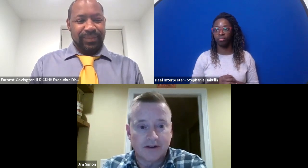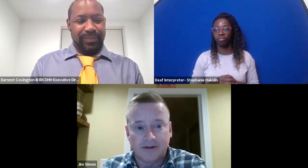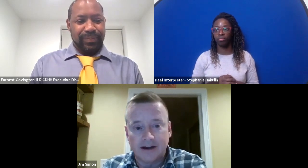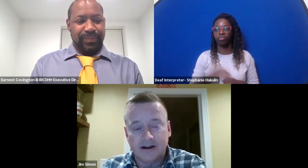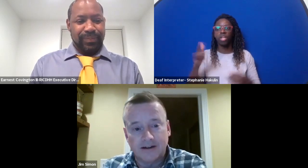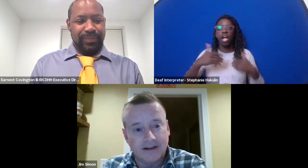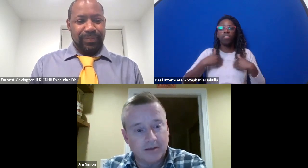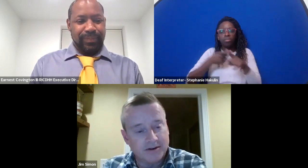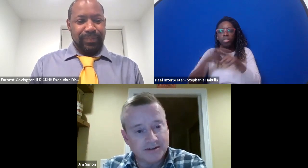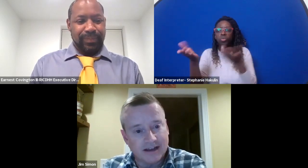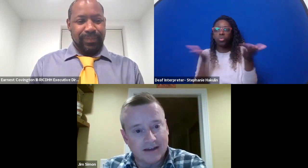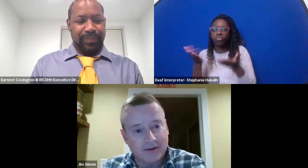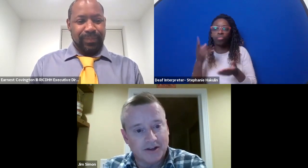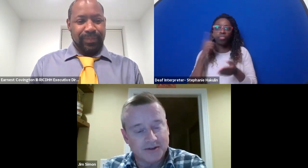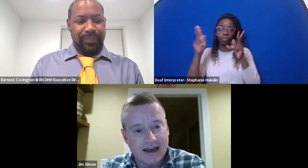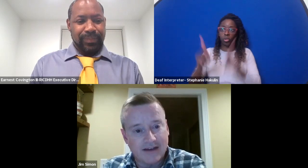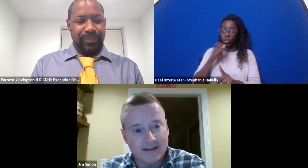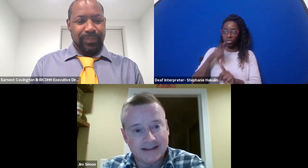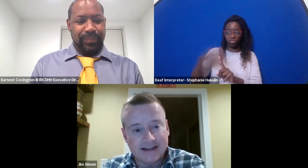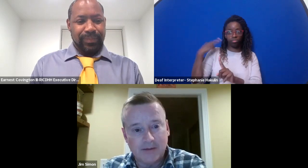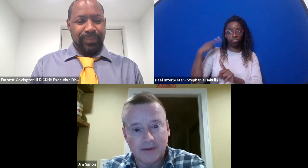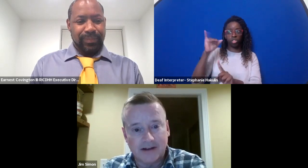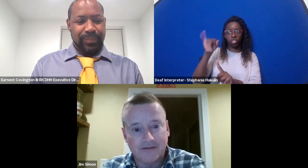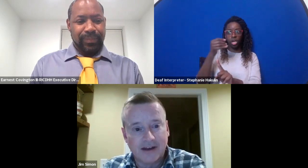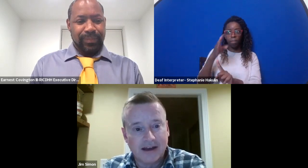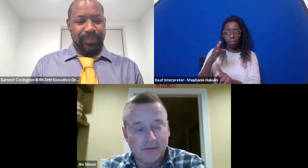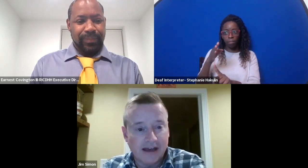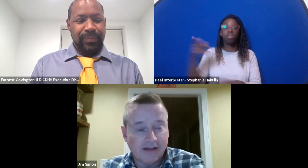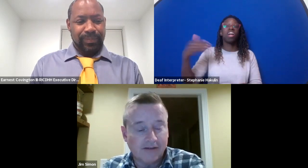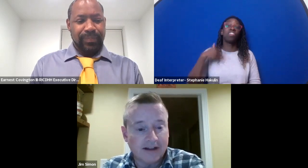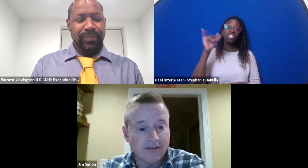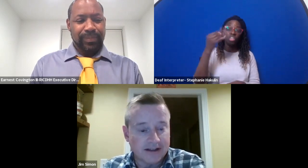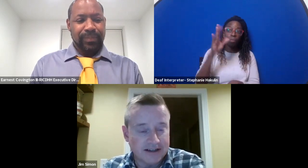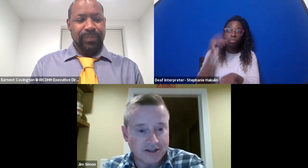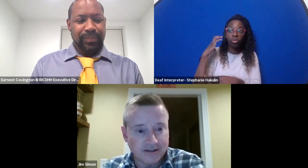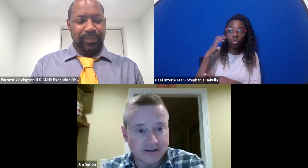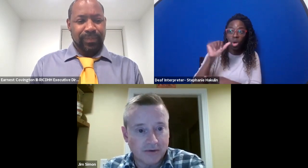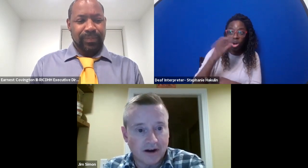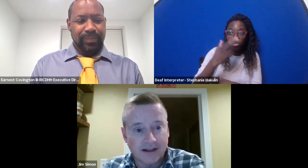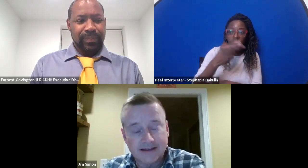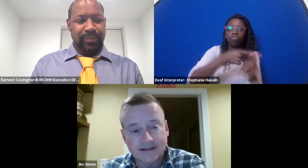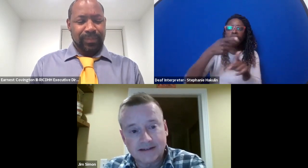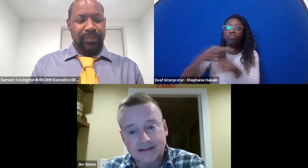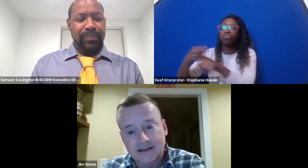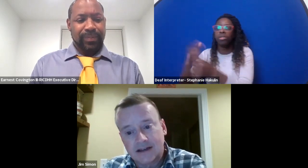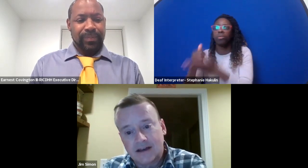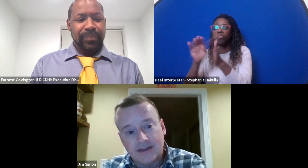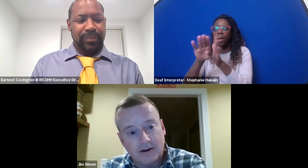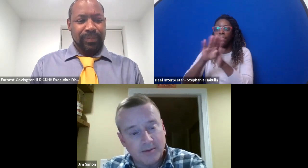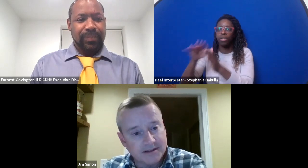supports with career developers. And we also have a team of behavioral health clinicians who are